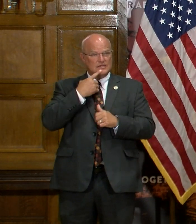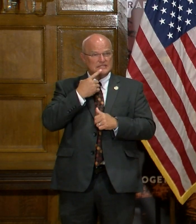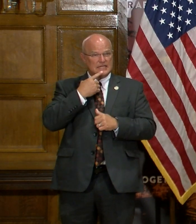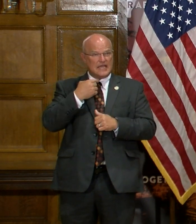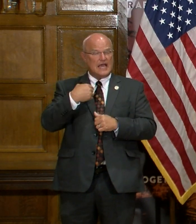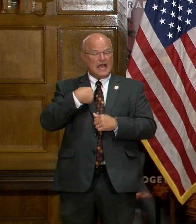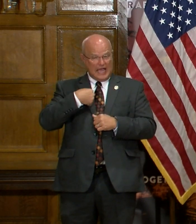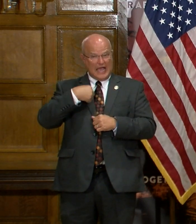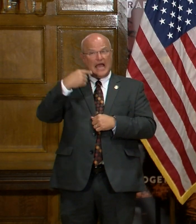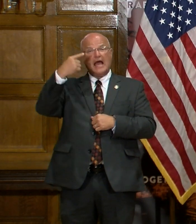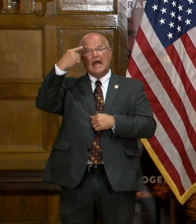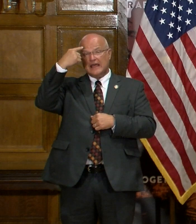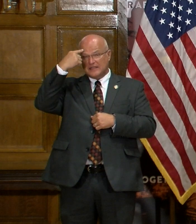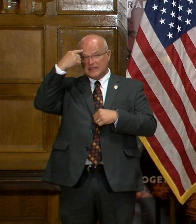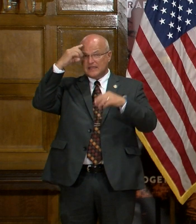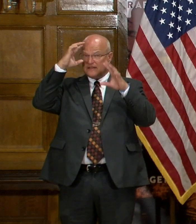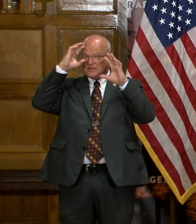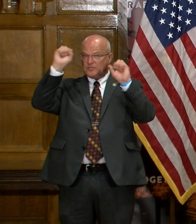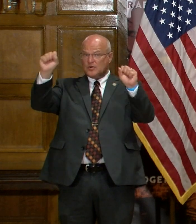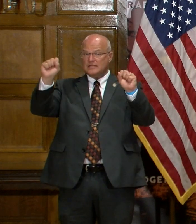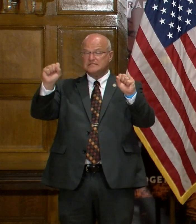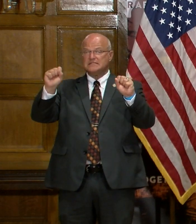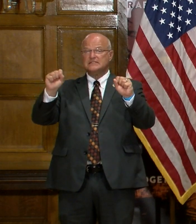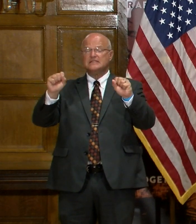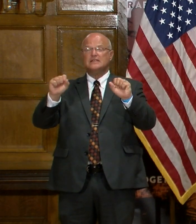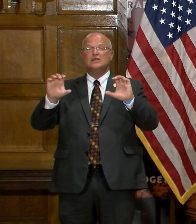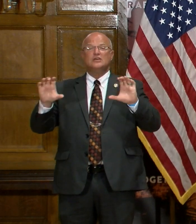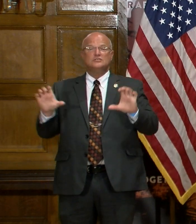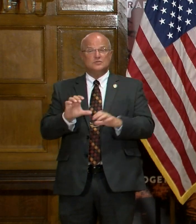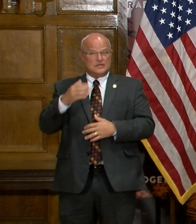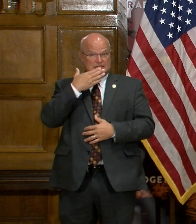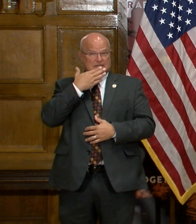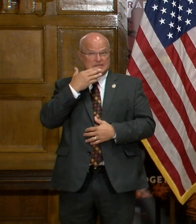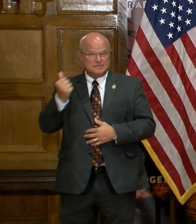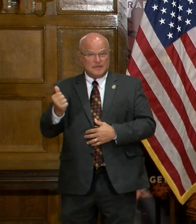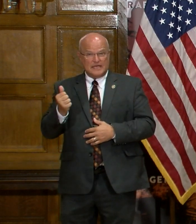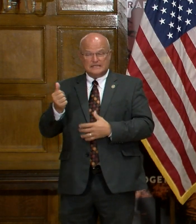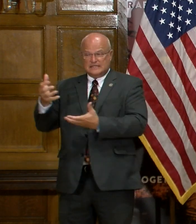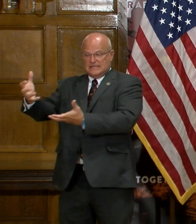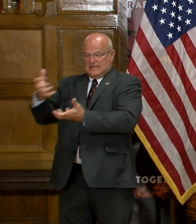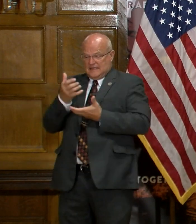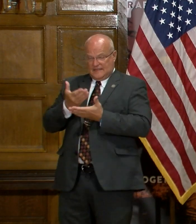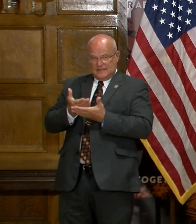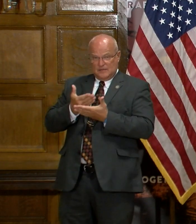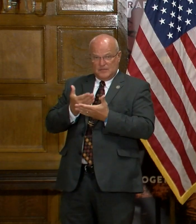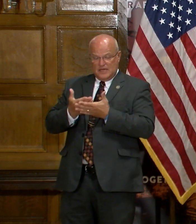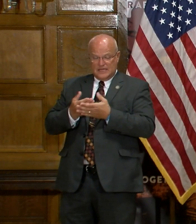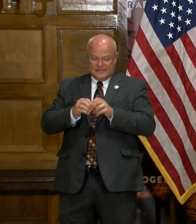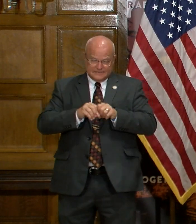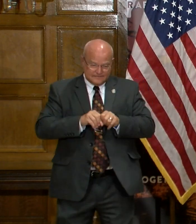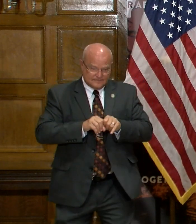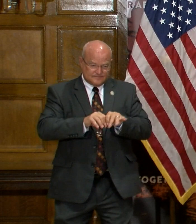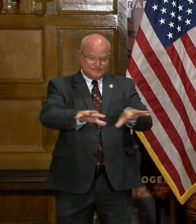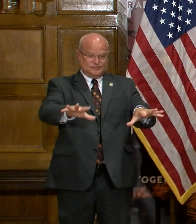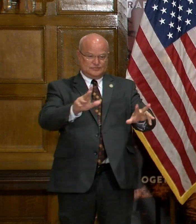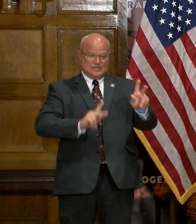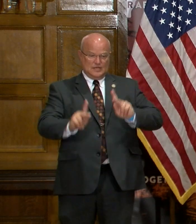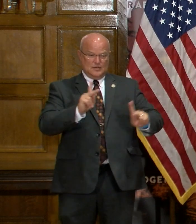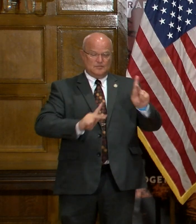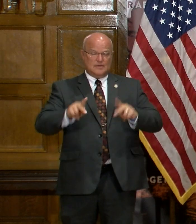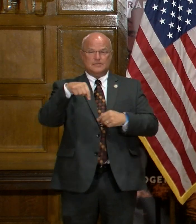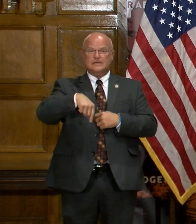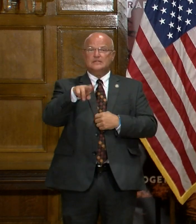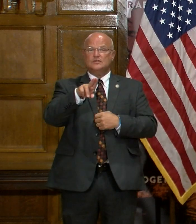I believe the President is simply doing his best to get the money to citizens of the